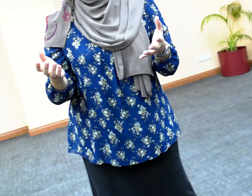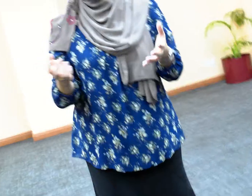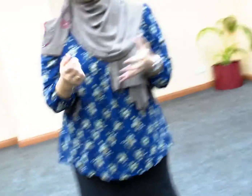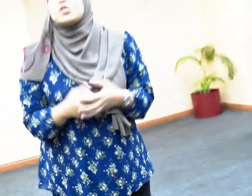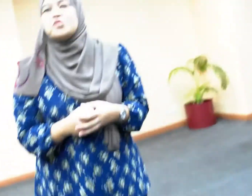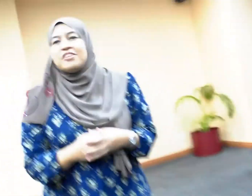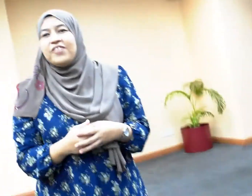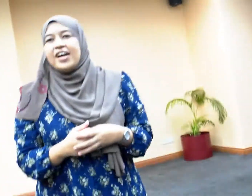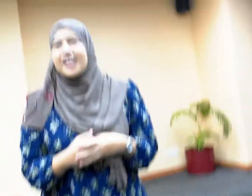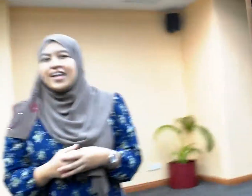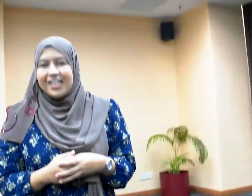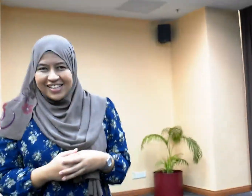Perangku Jaqfah